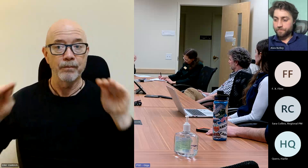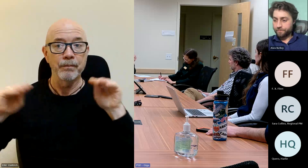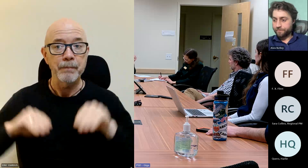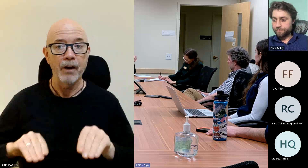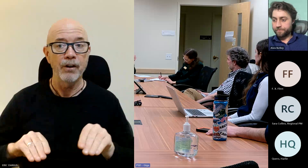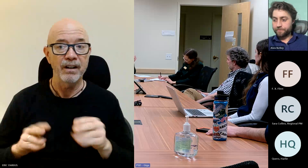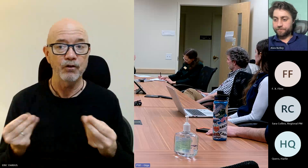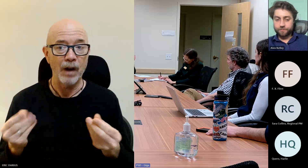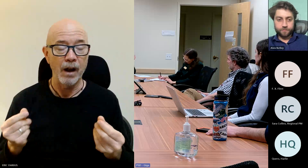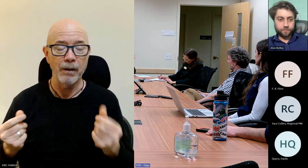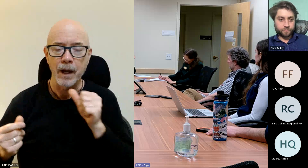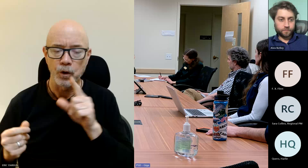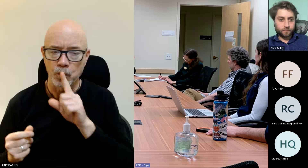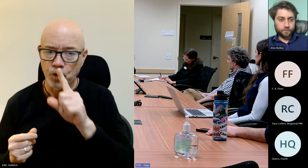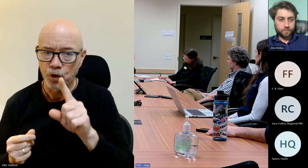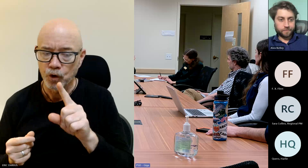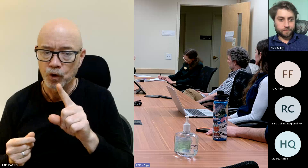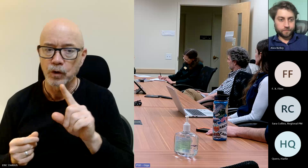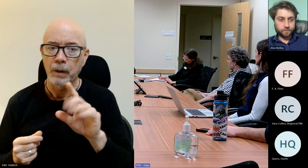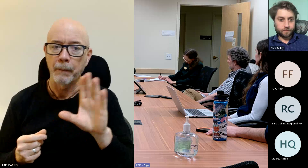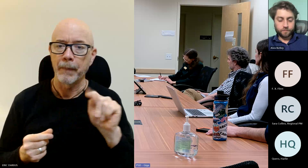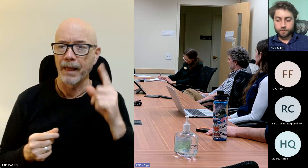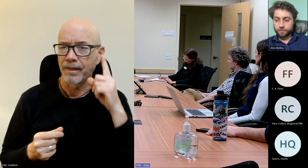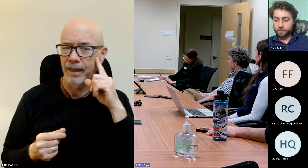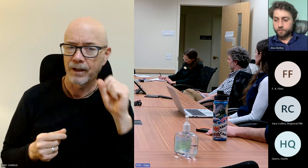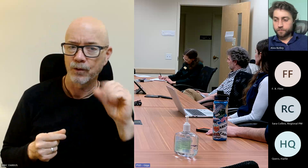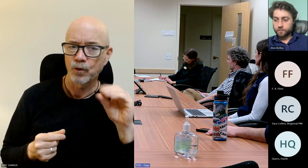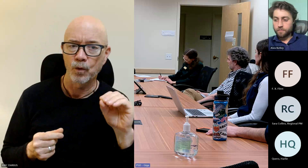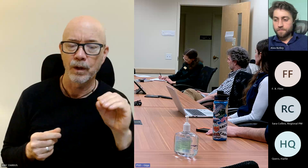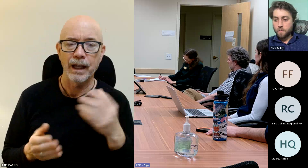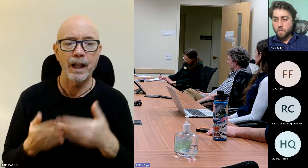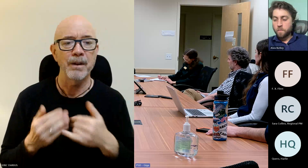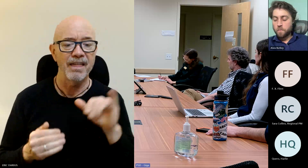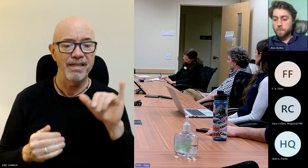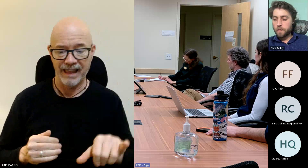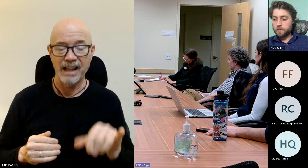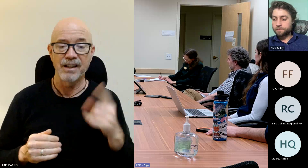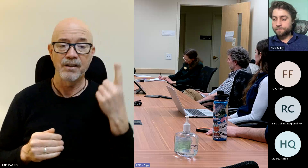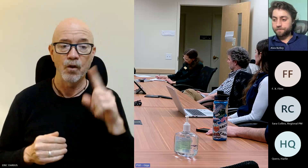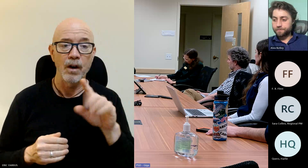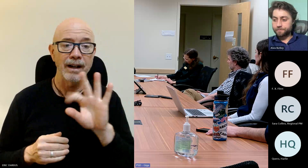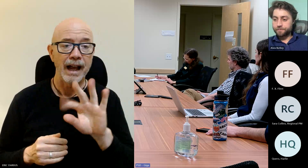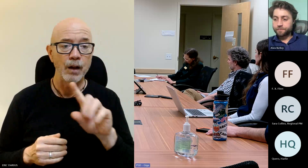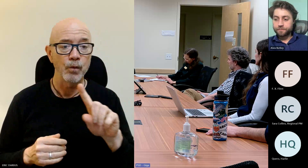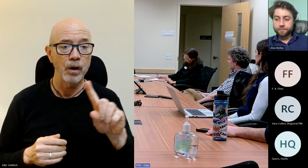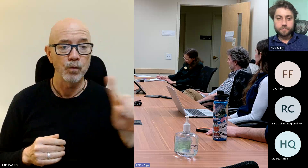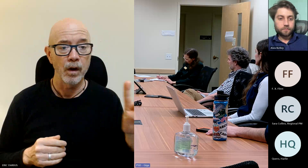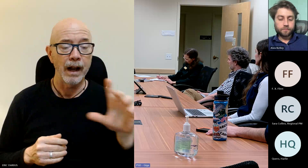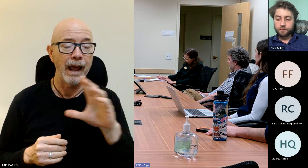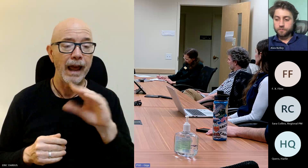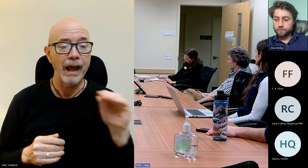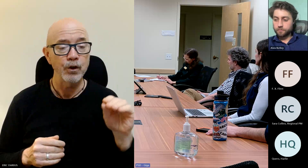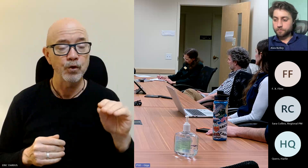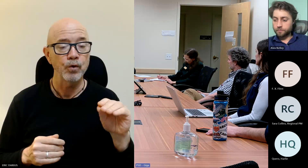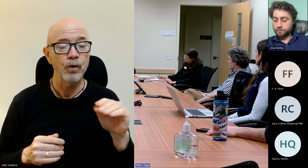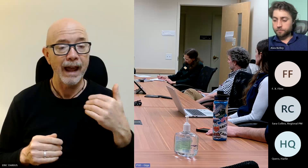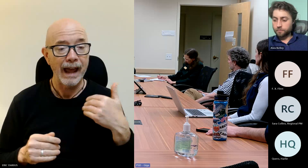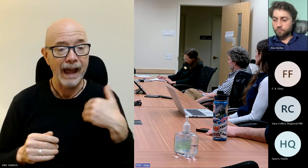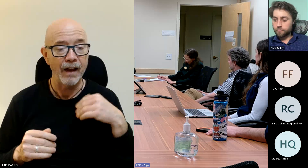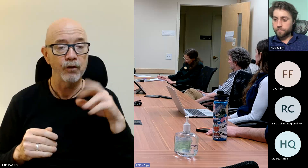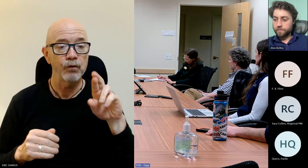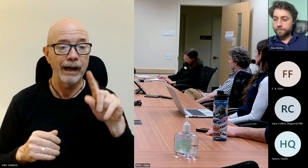That's in effect may be the only way for us to deliver 911 calls and transport radio signals to towers after a